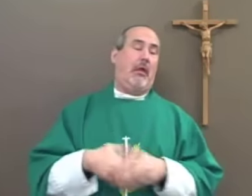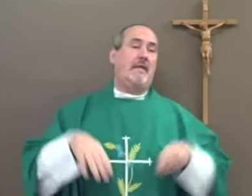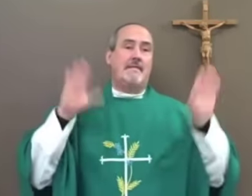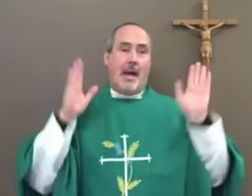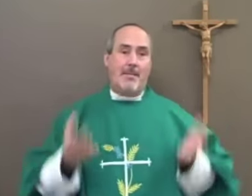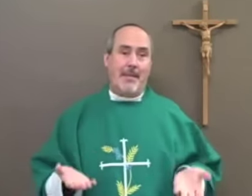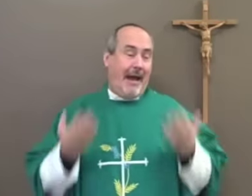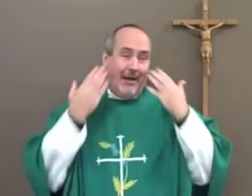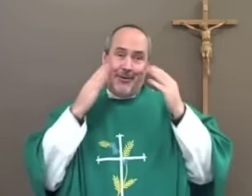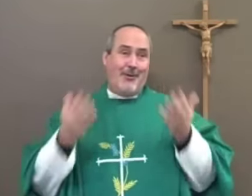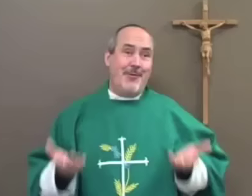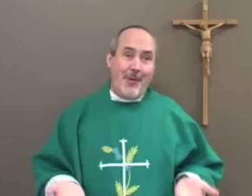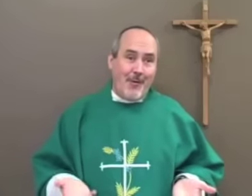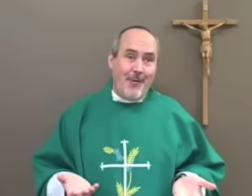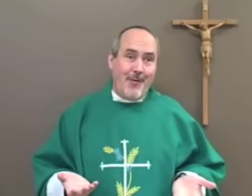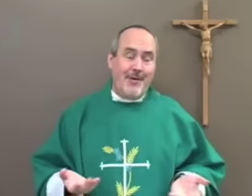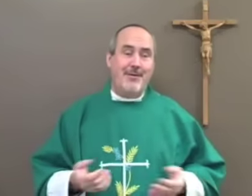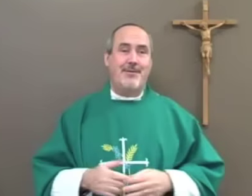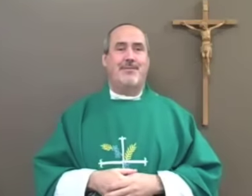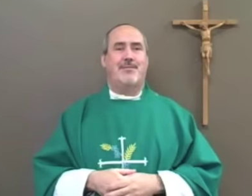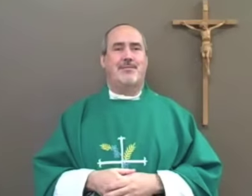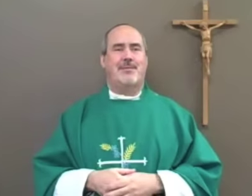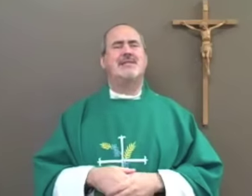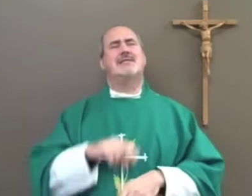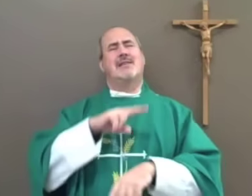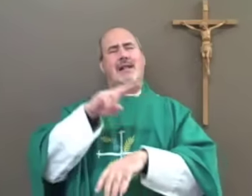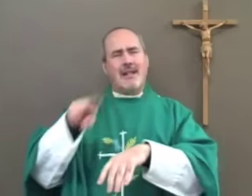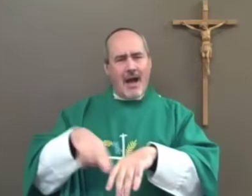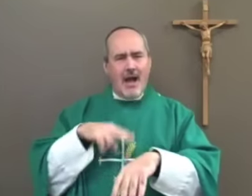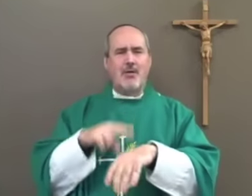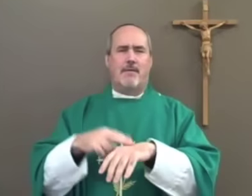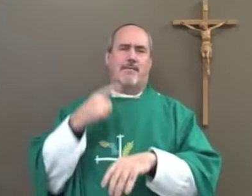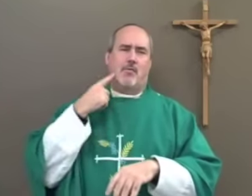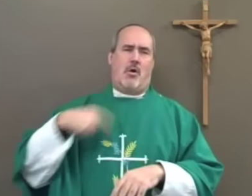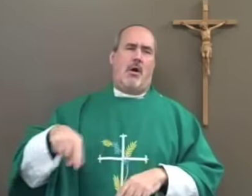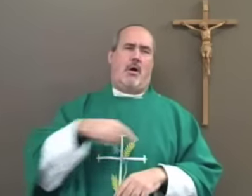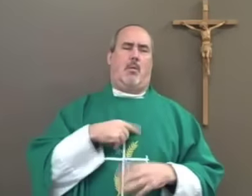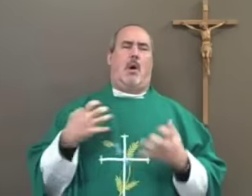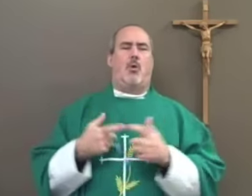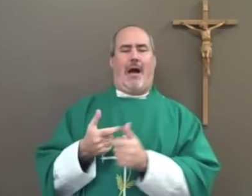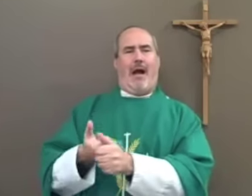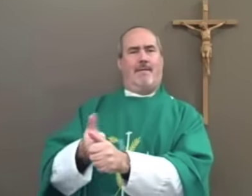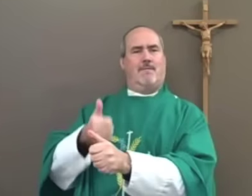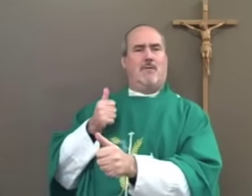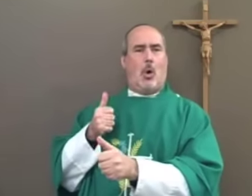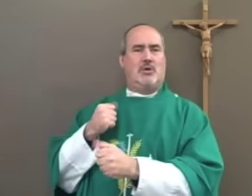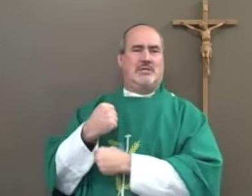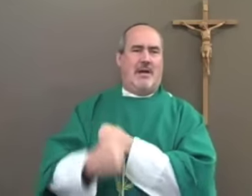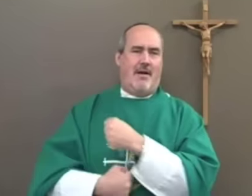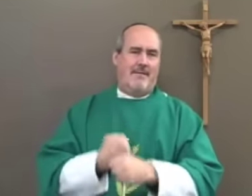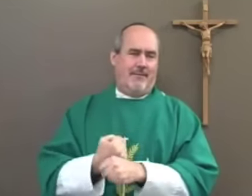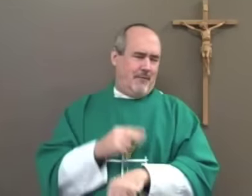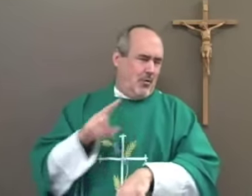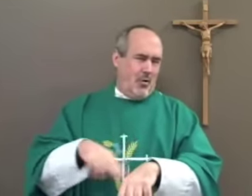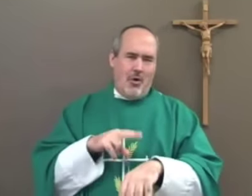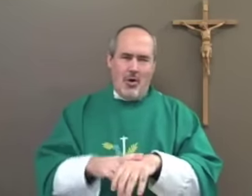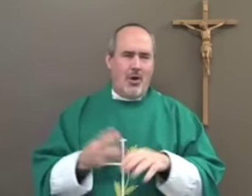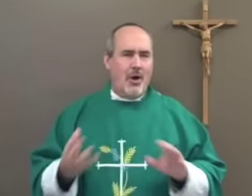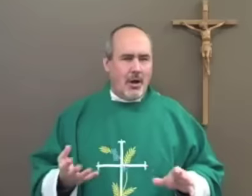something bad happens? Maybe they'll weaken and give up. I don't know. But it's natural for us as humans to